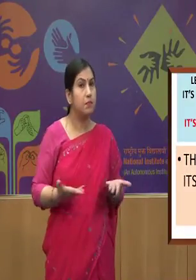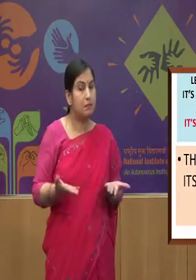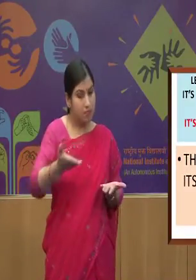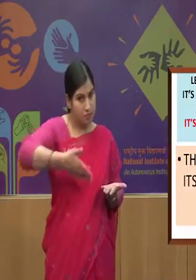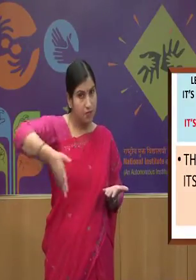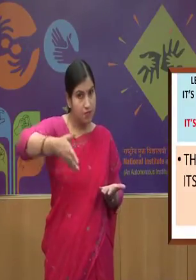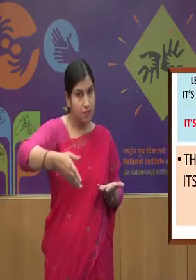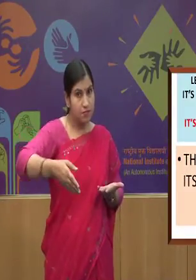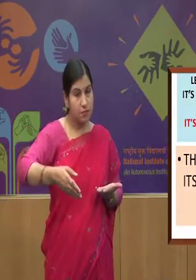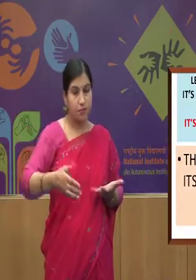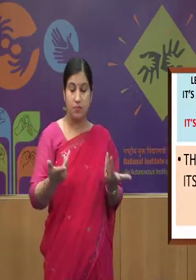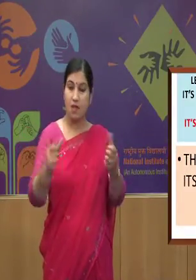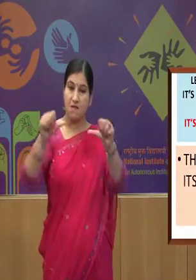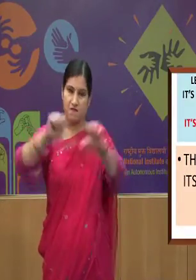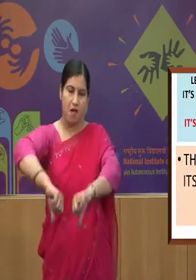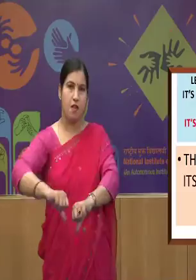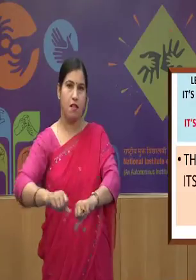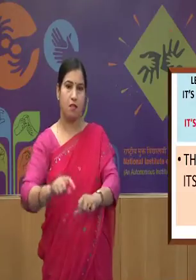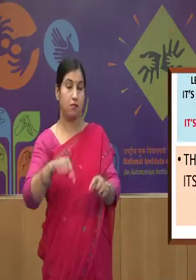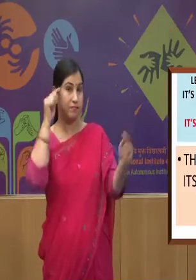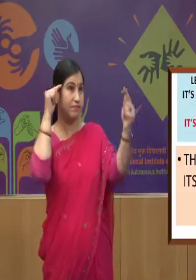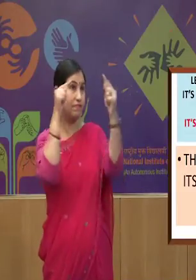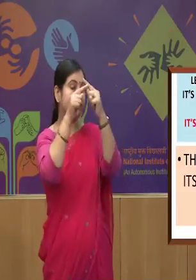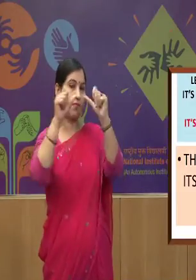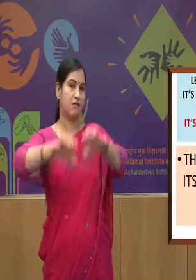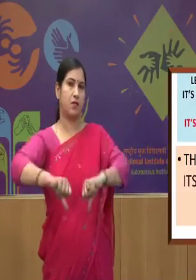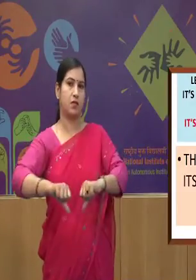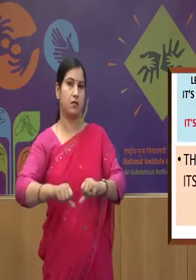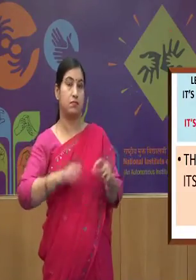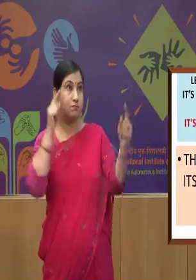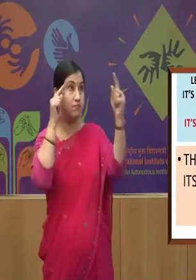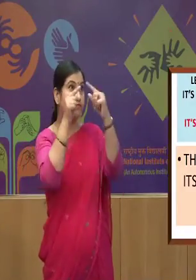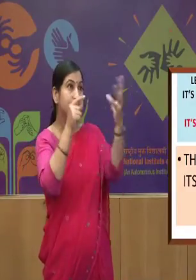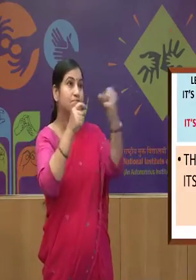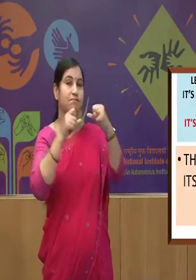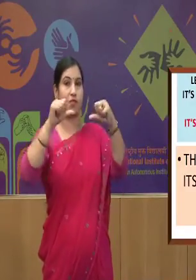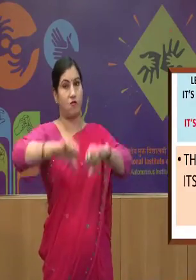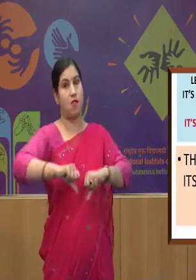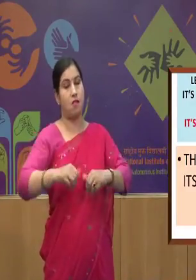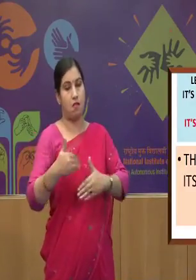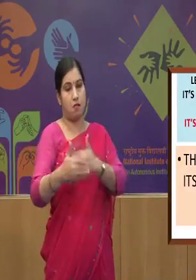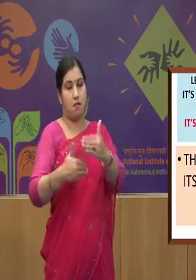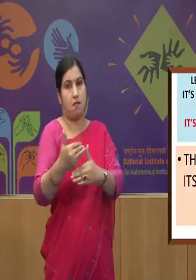However, the League failed in its objective and could not take desired action